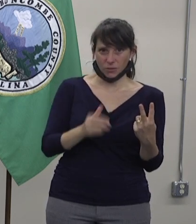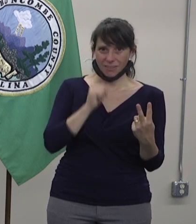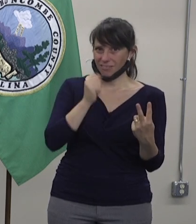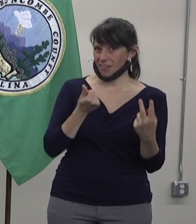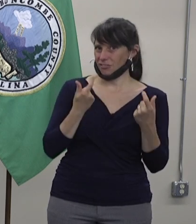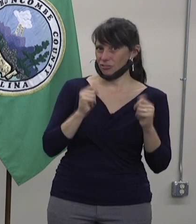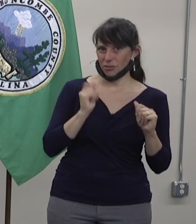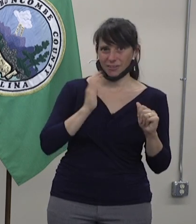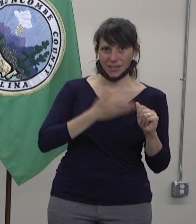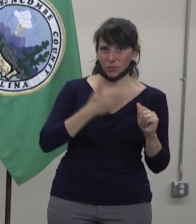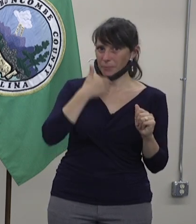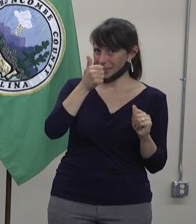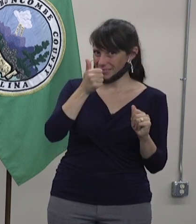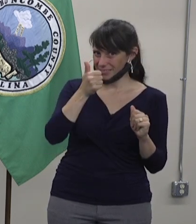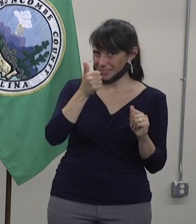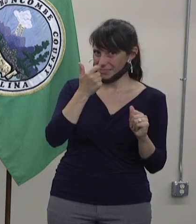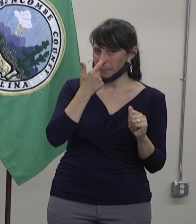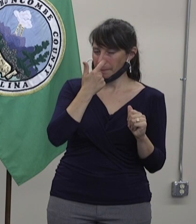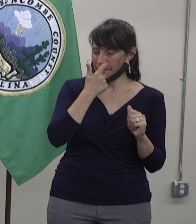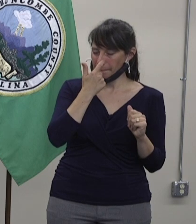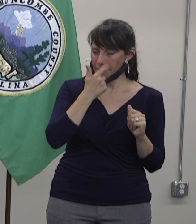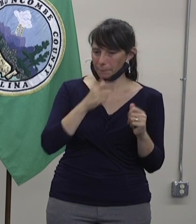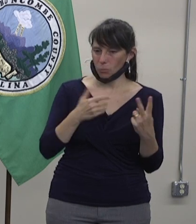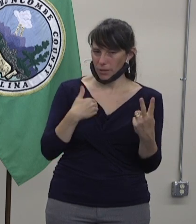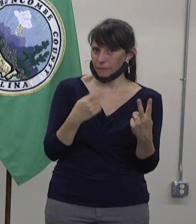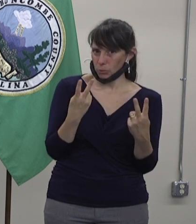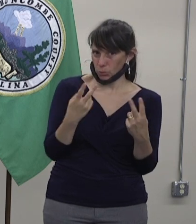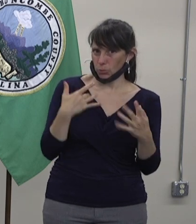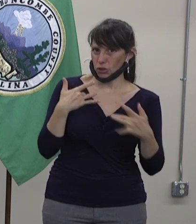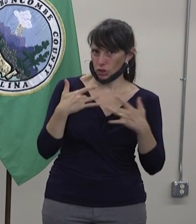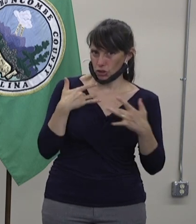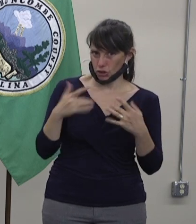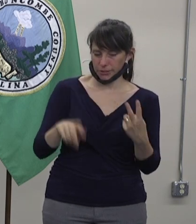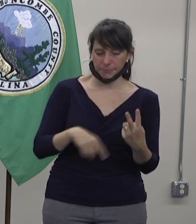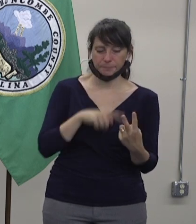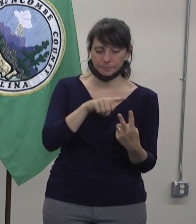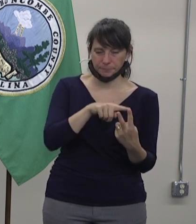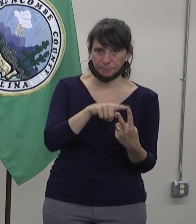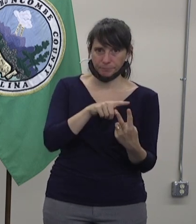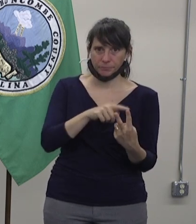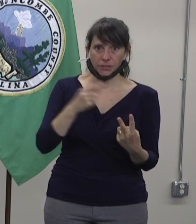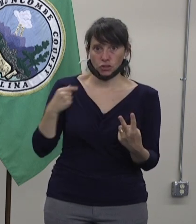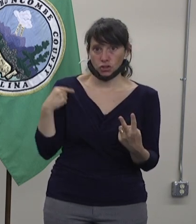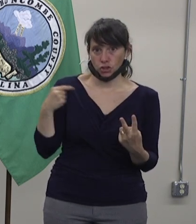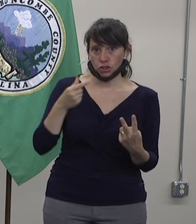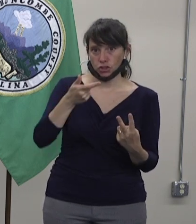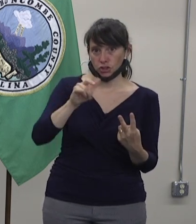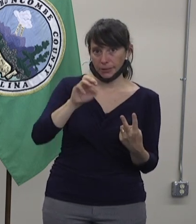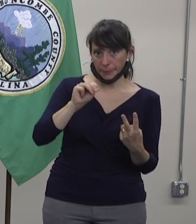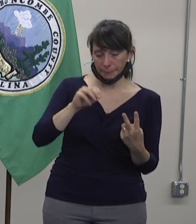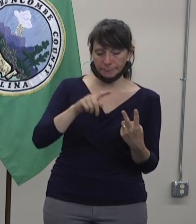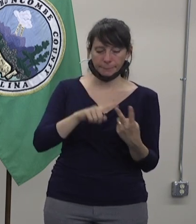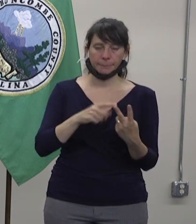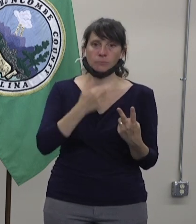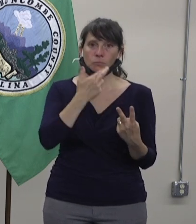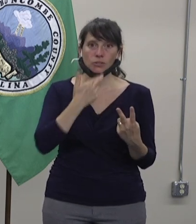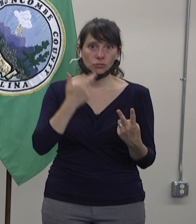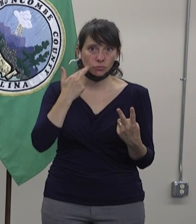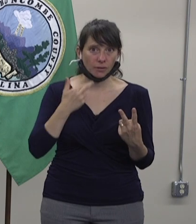COVID-19. These areas of concern are gyms and also restaurants and breweries.